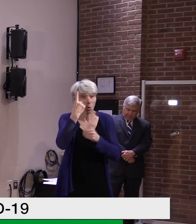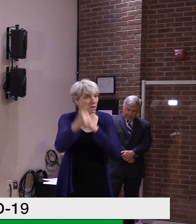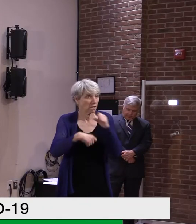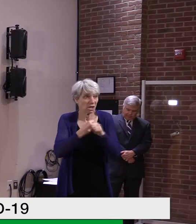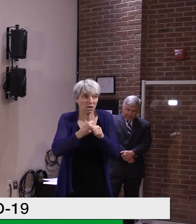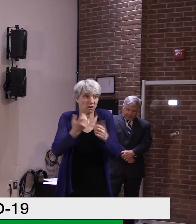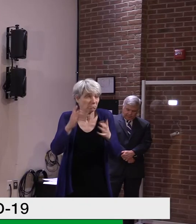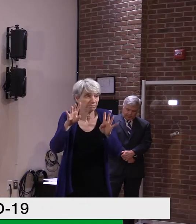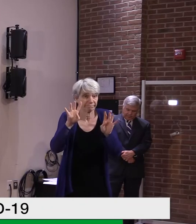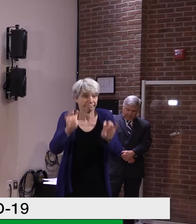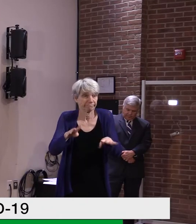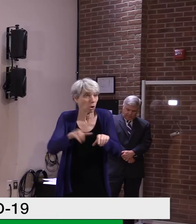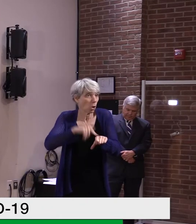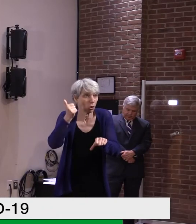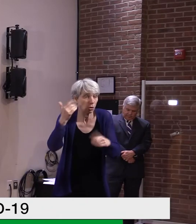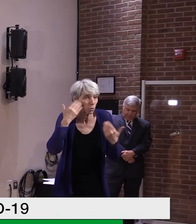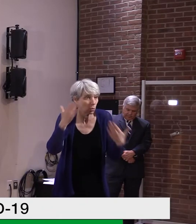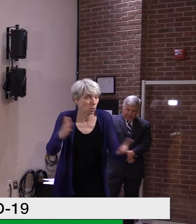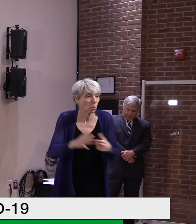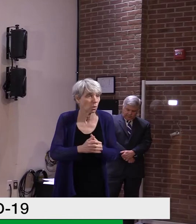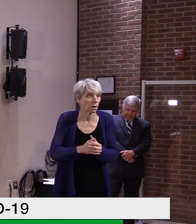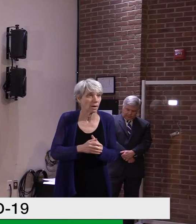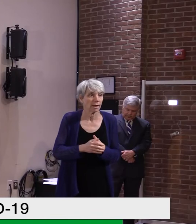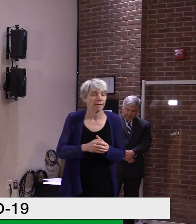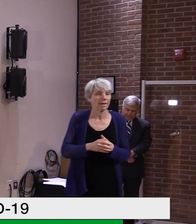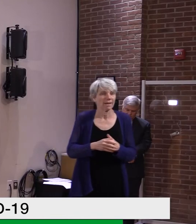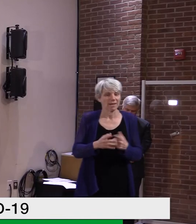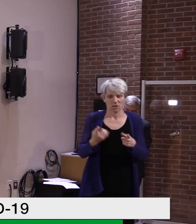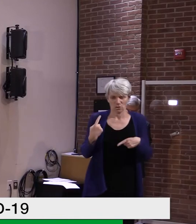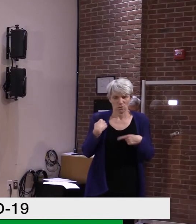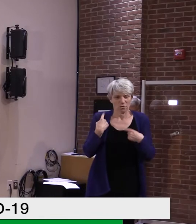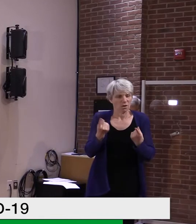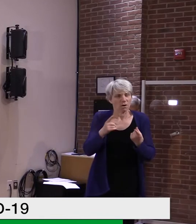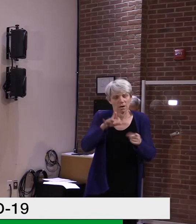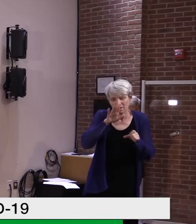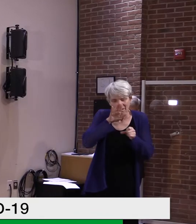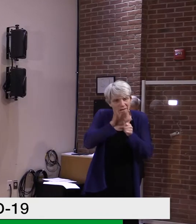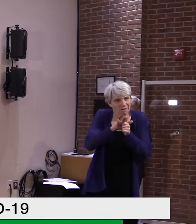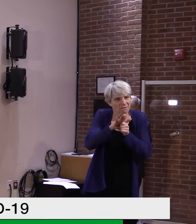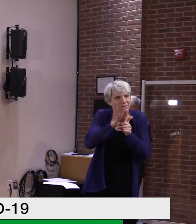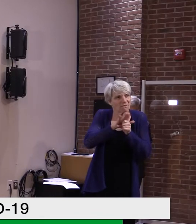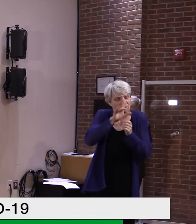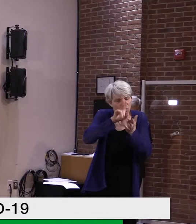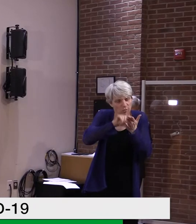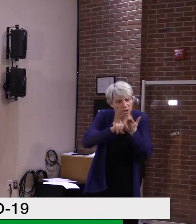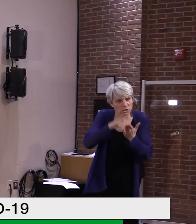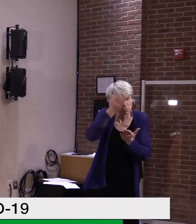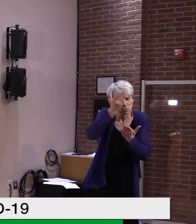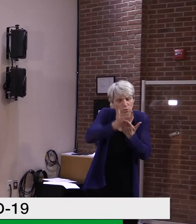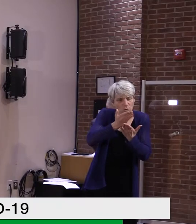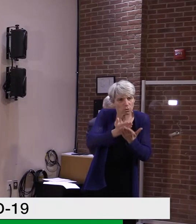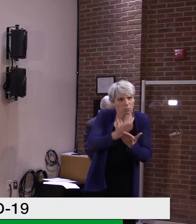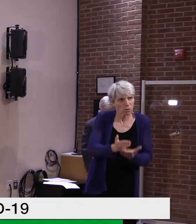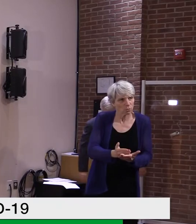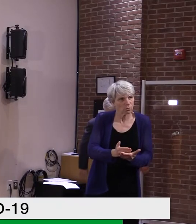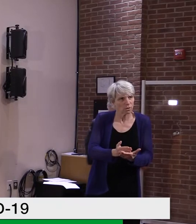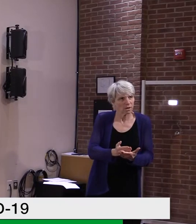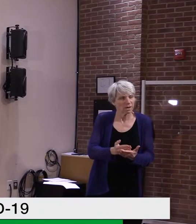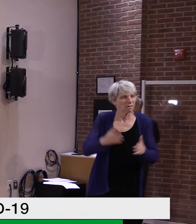that because we just don't have the full richness of the reporting system's